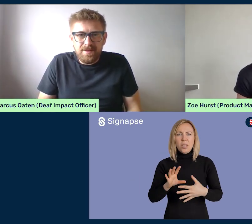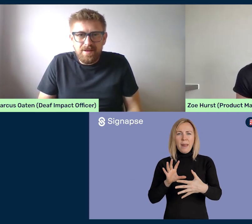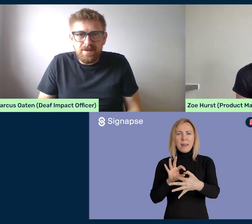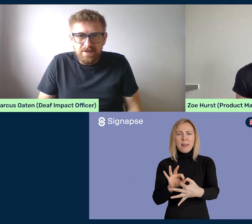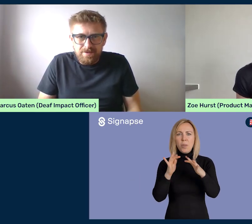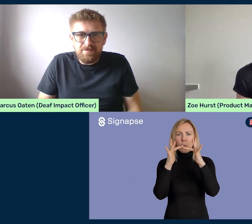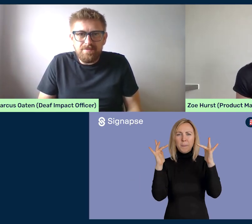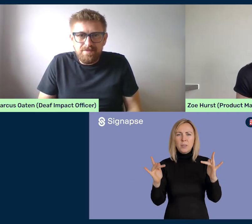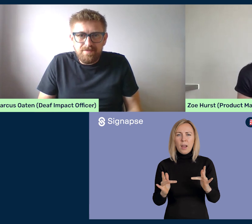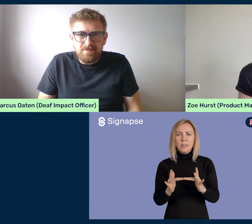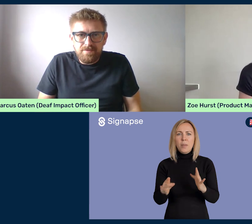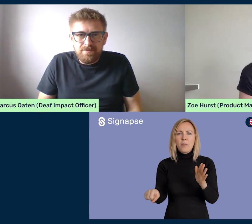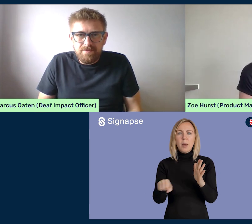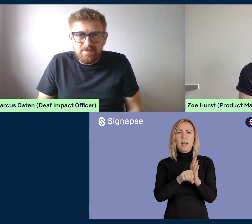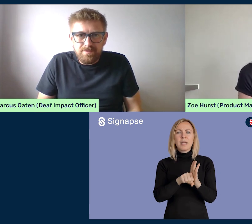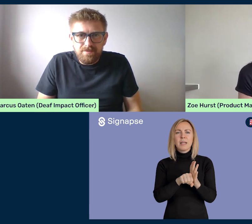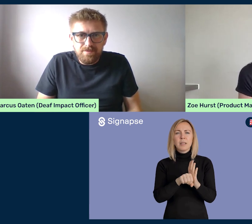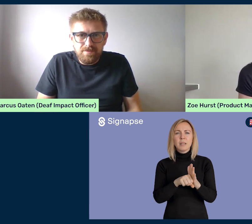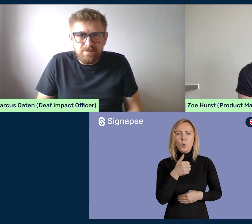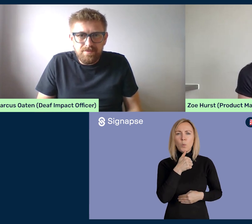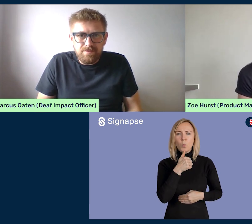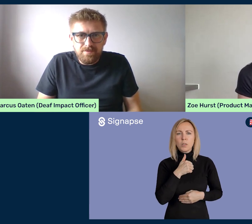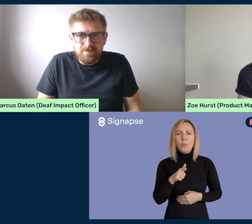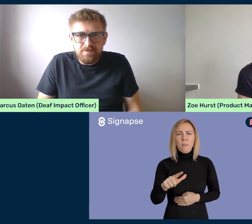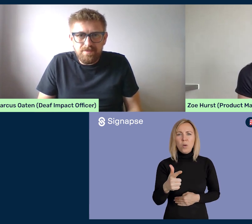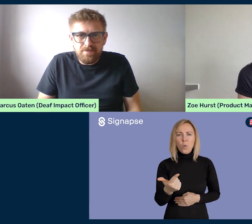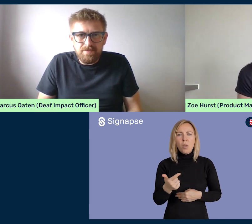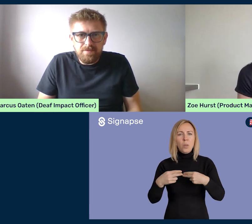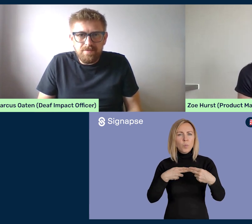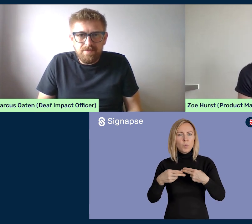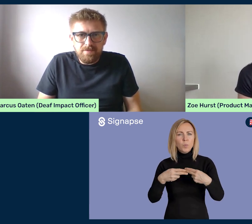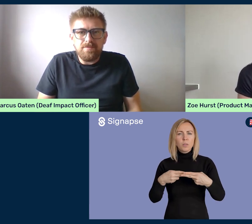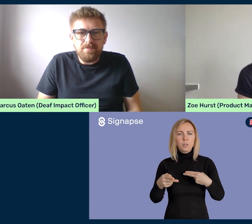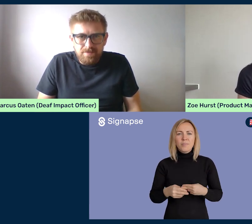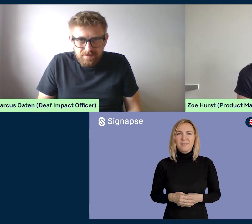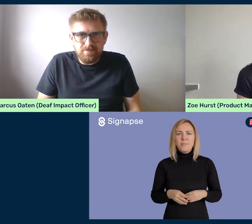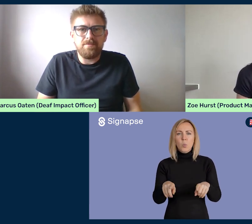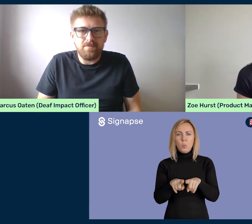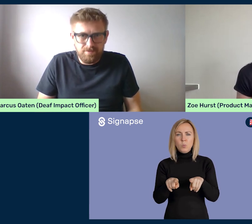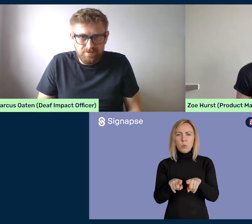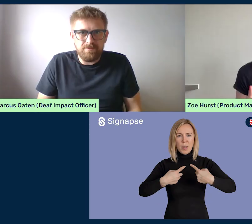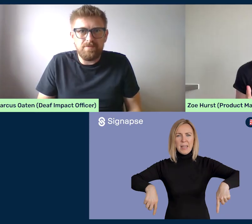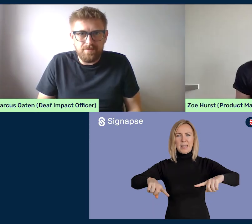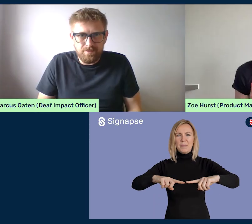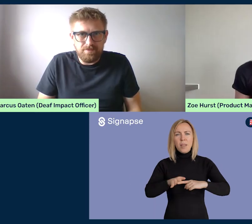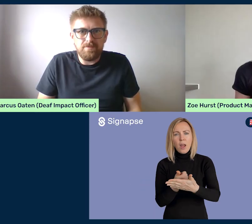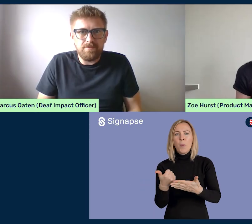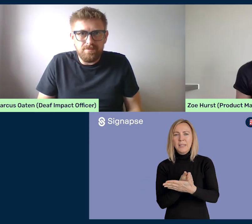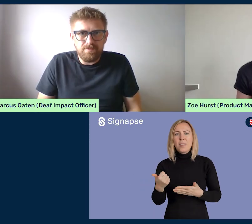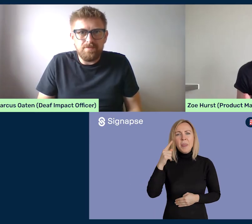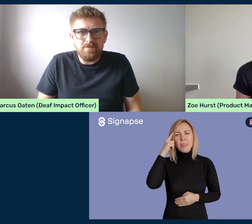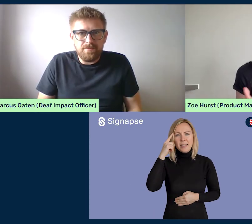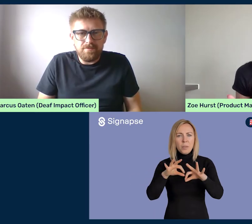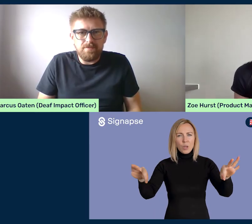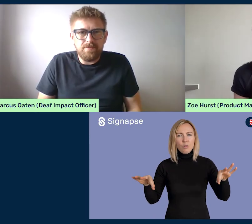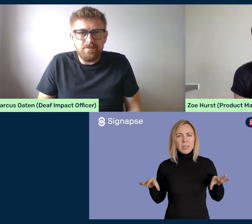spoken about could we use the like the website plugin, for example, on the news, or where we always kind of think